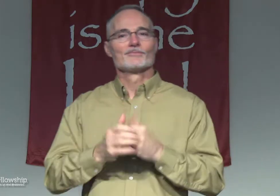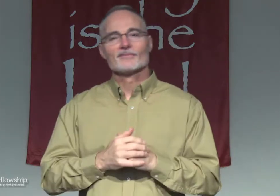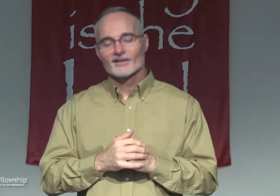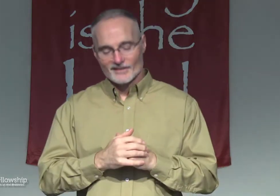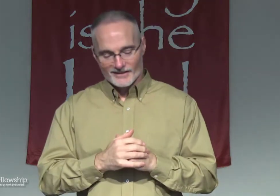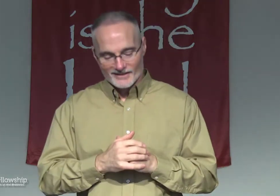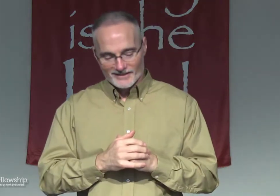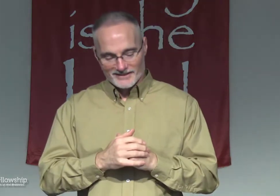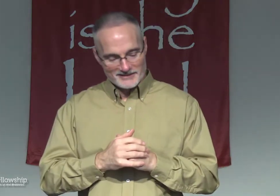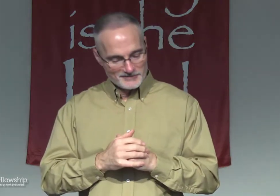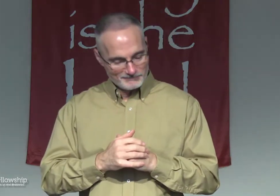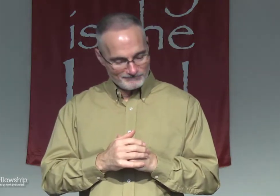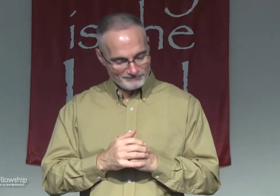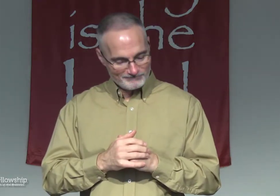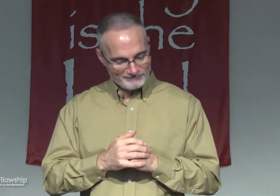get back to normal life together.